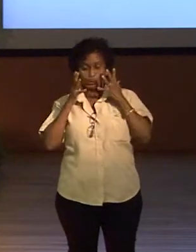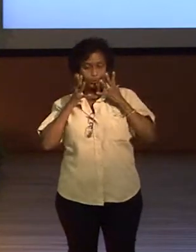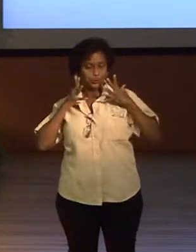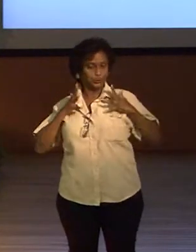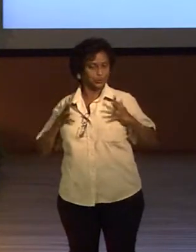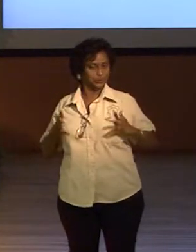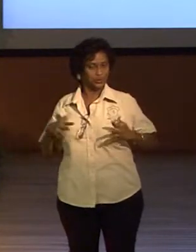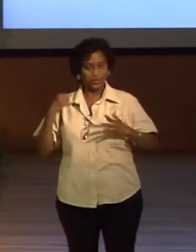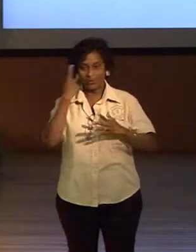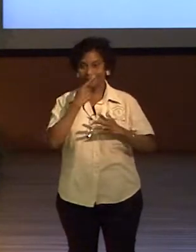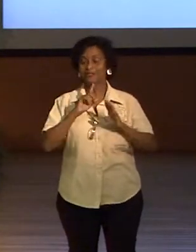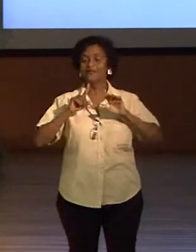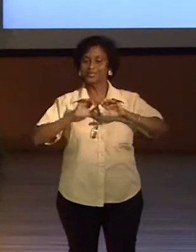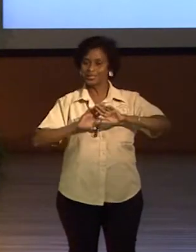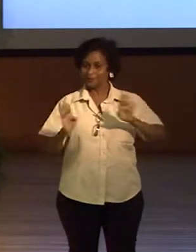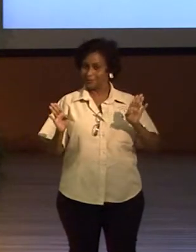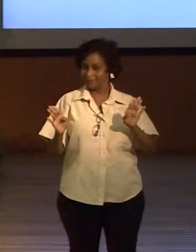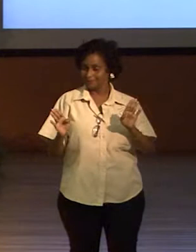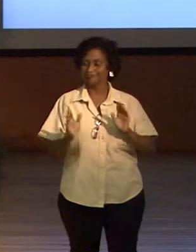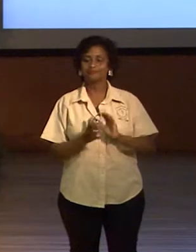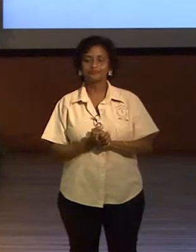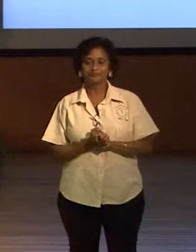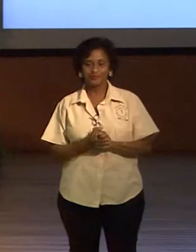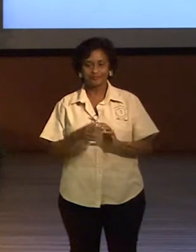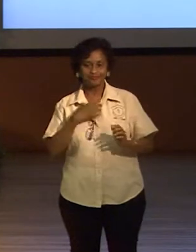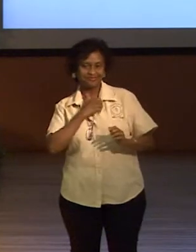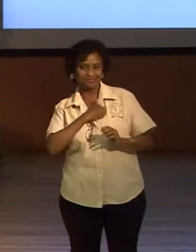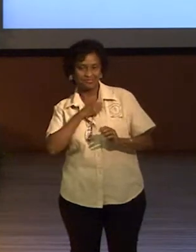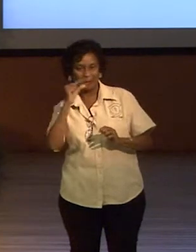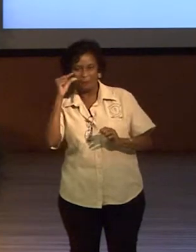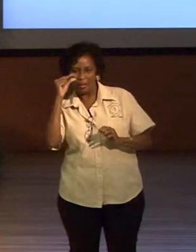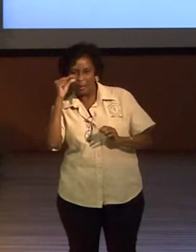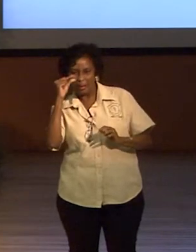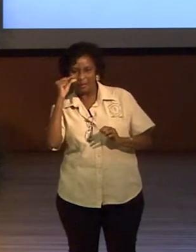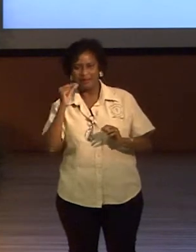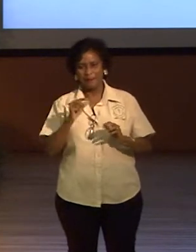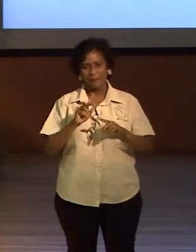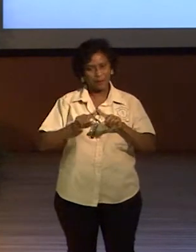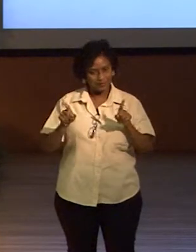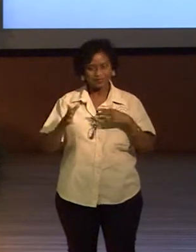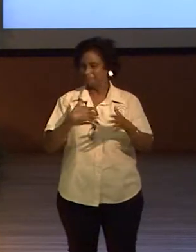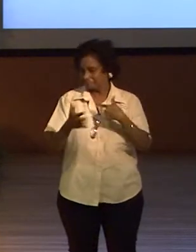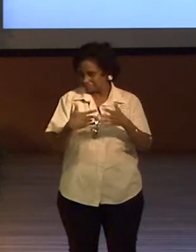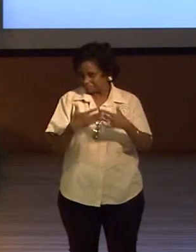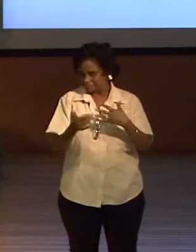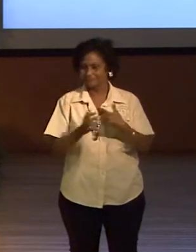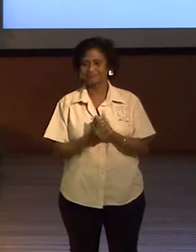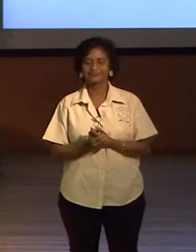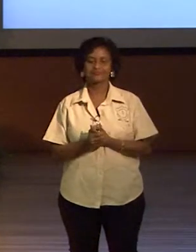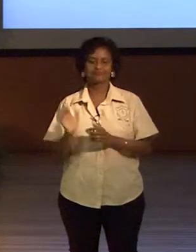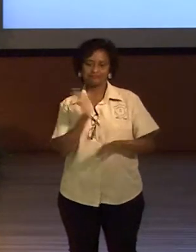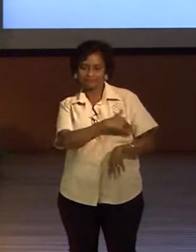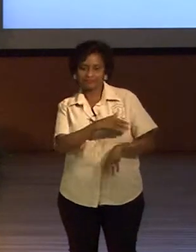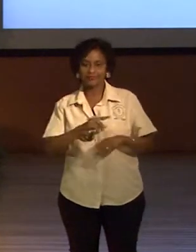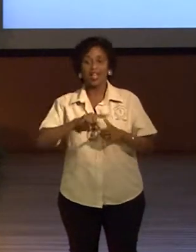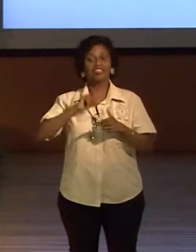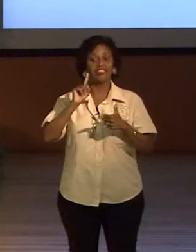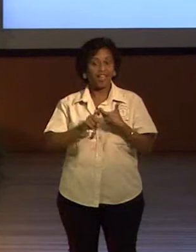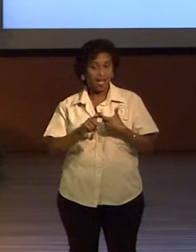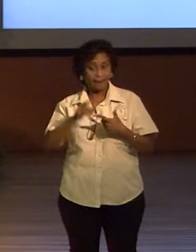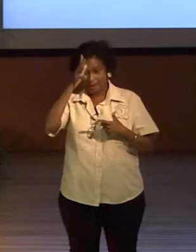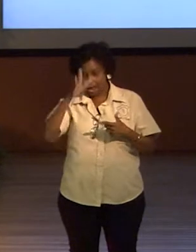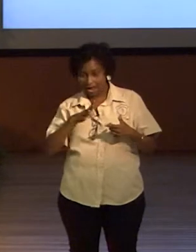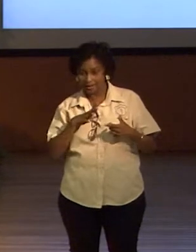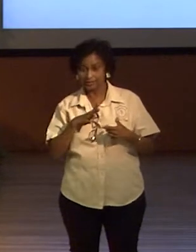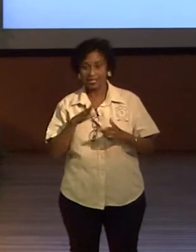So again, apologies for the small print, but after the murder now, or after the alleged